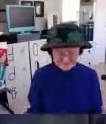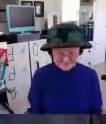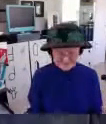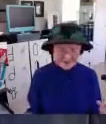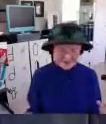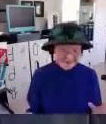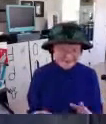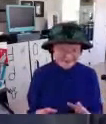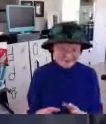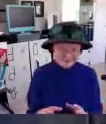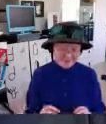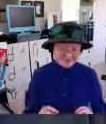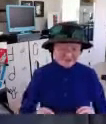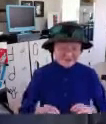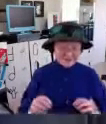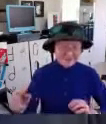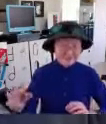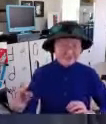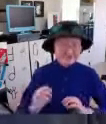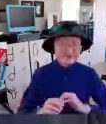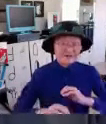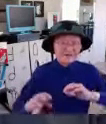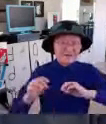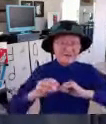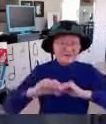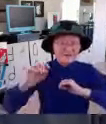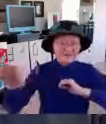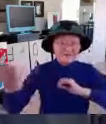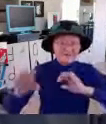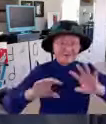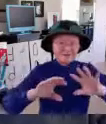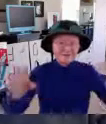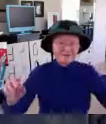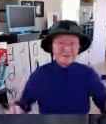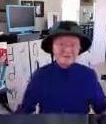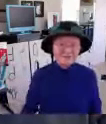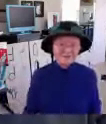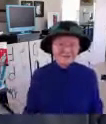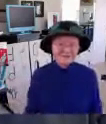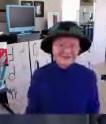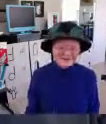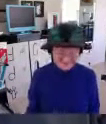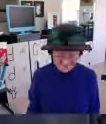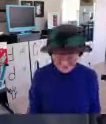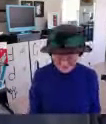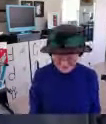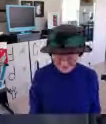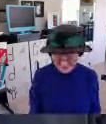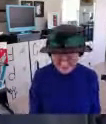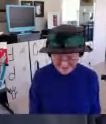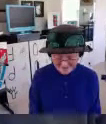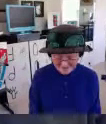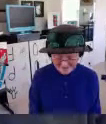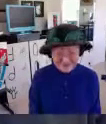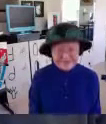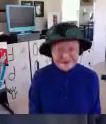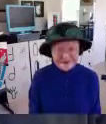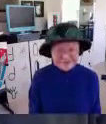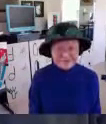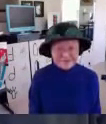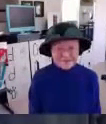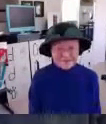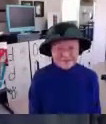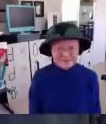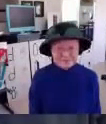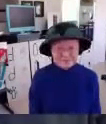with sign writing, we're not international enough. We have not reached every corner of the earth. So I feel